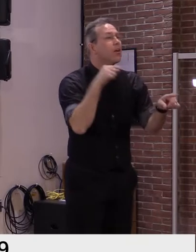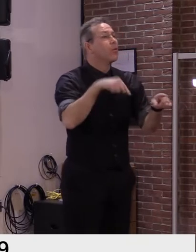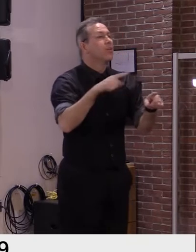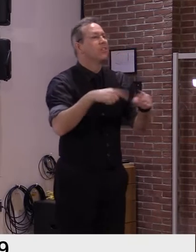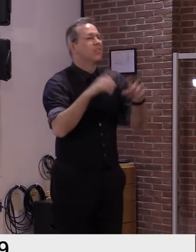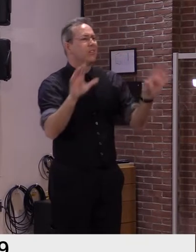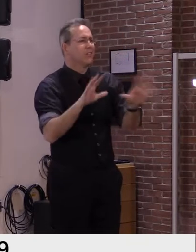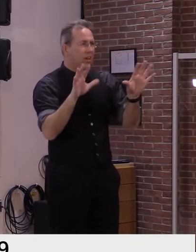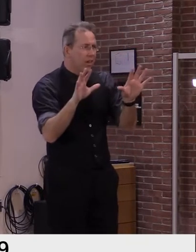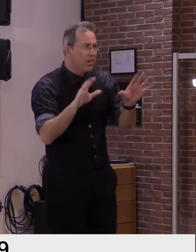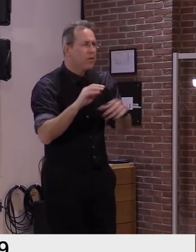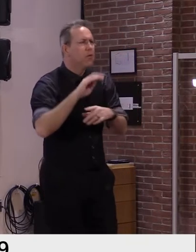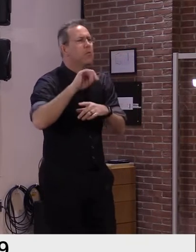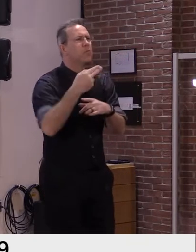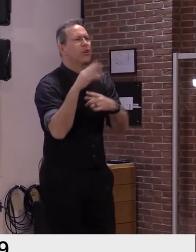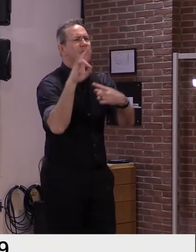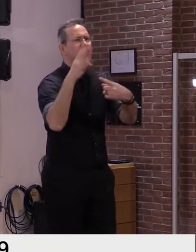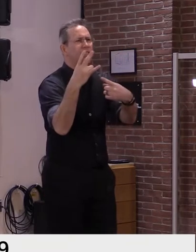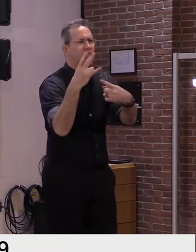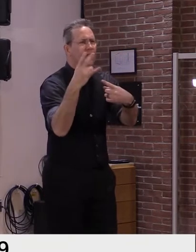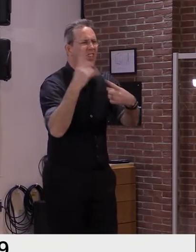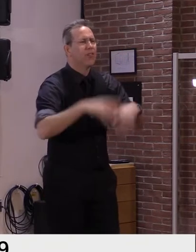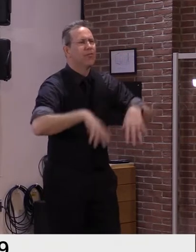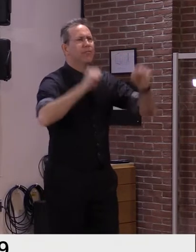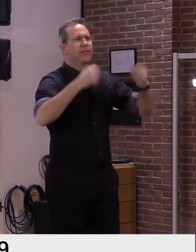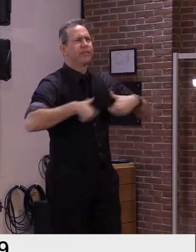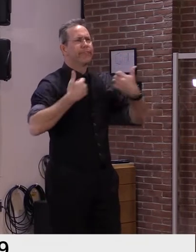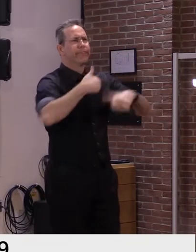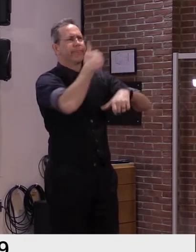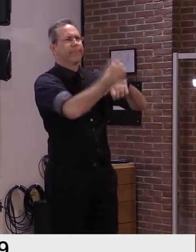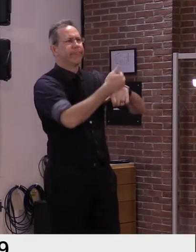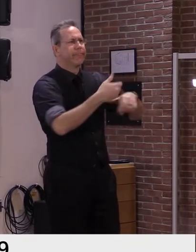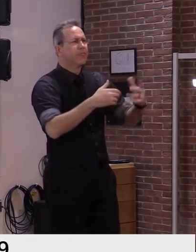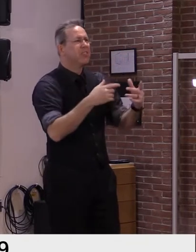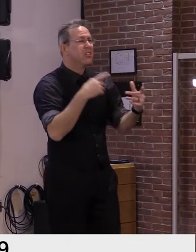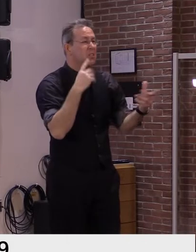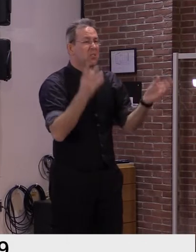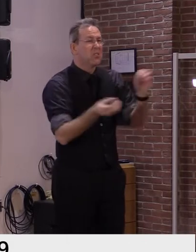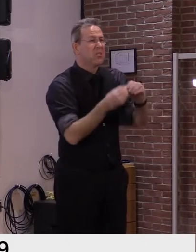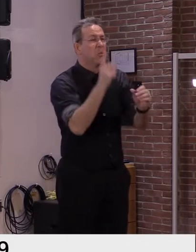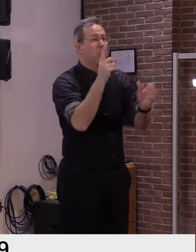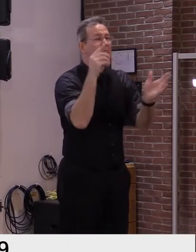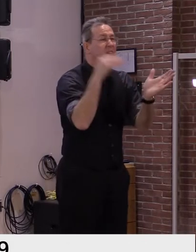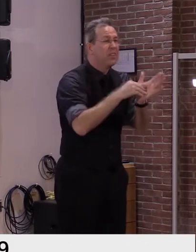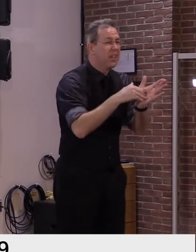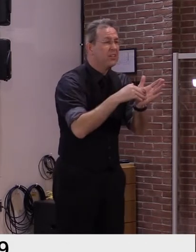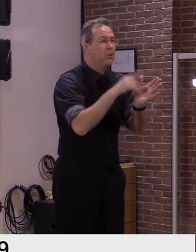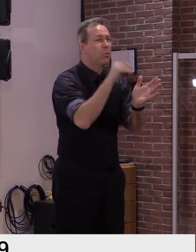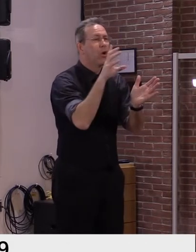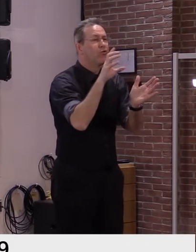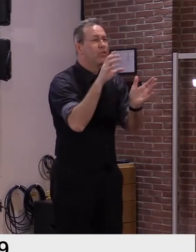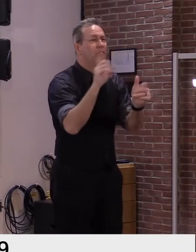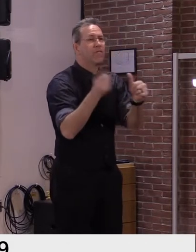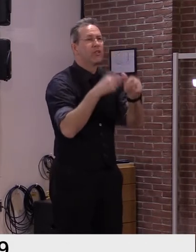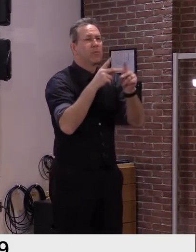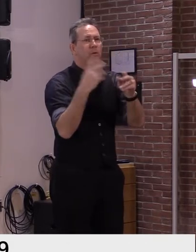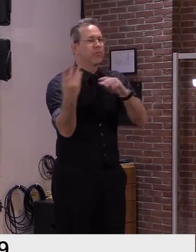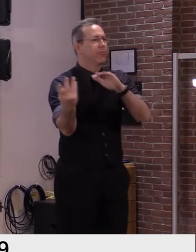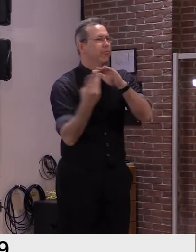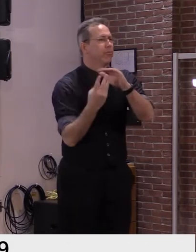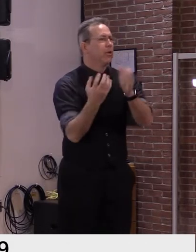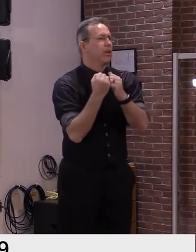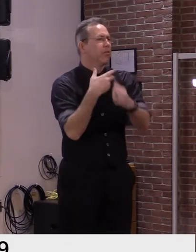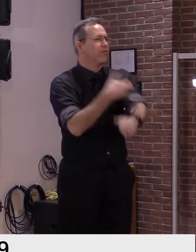7th. Approximately 1,100 first doses of vaccine are anticipated to be available at the